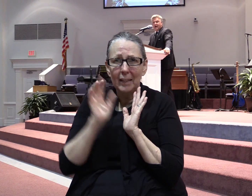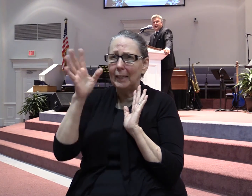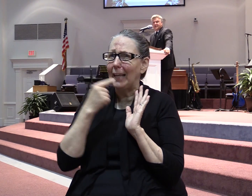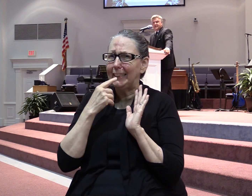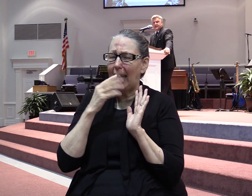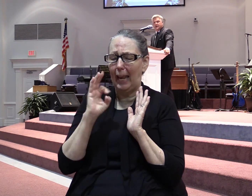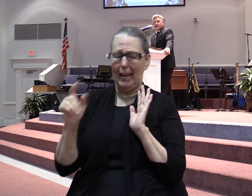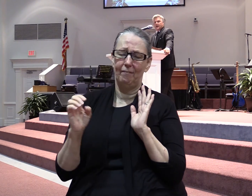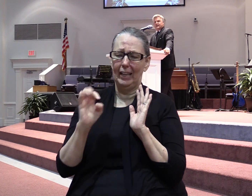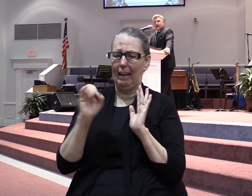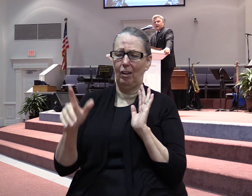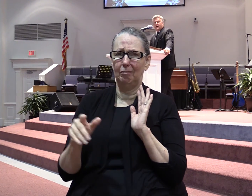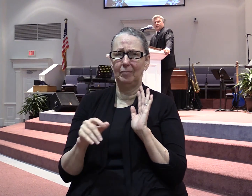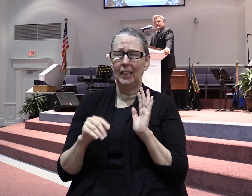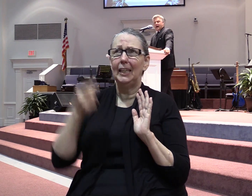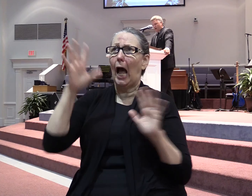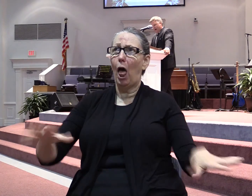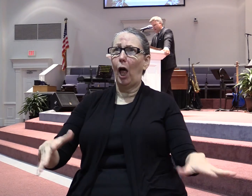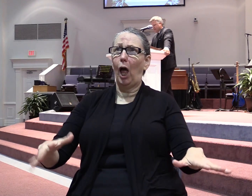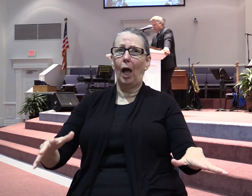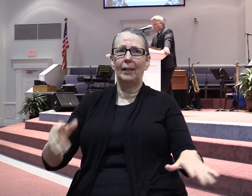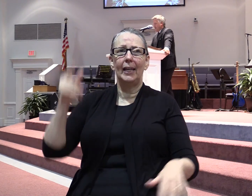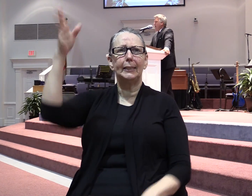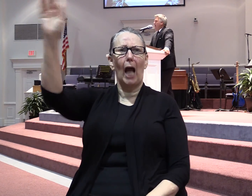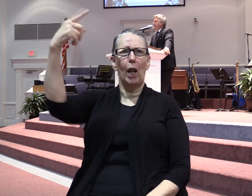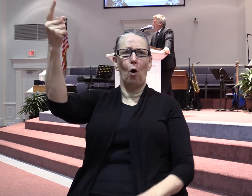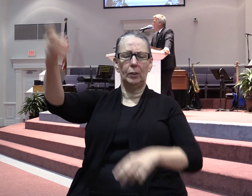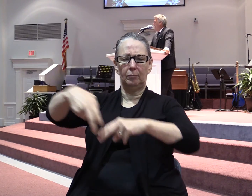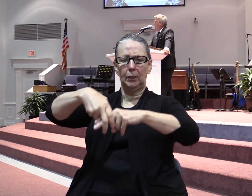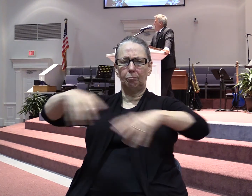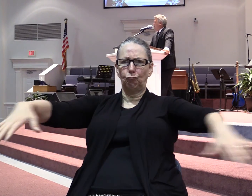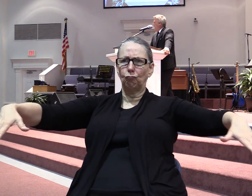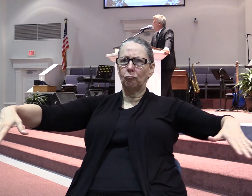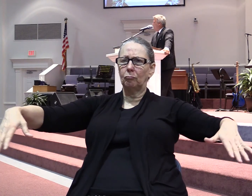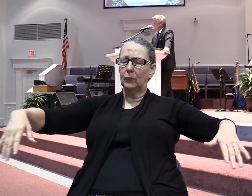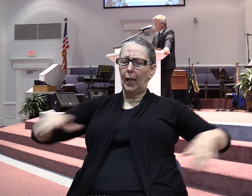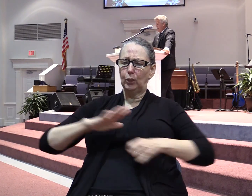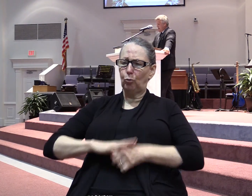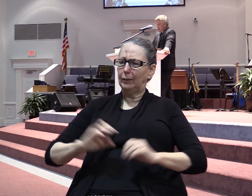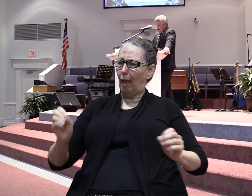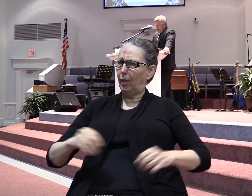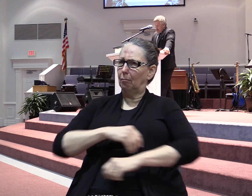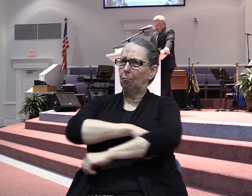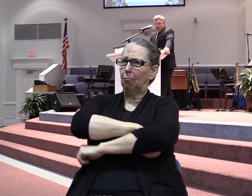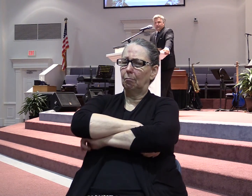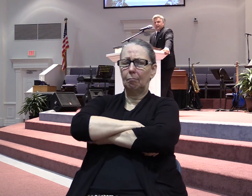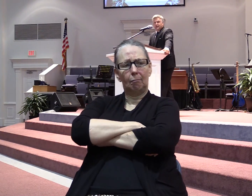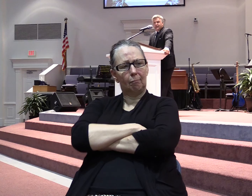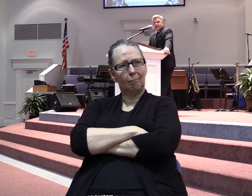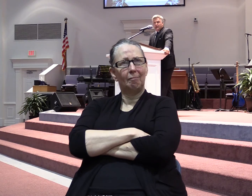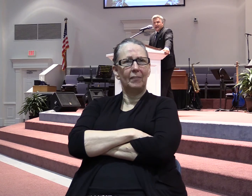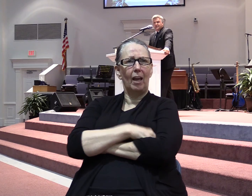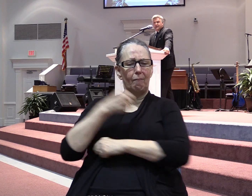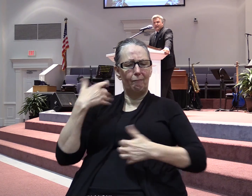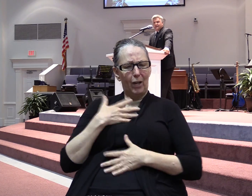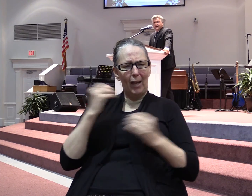worried. He's never anxious. He's God alone. He's God all by himself. He's never stressed. He feels no